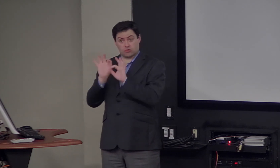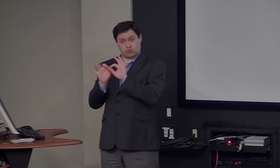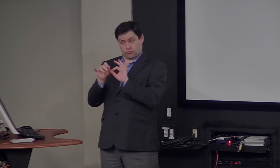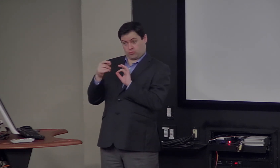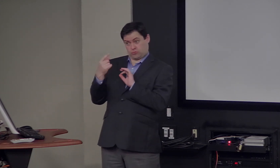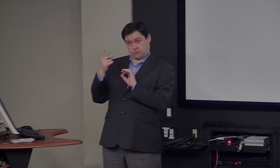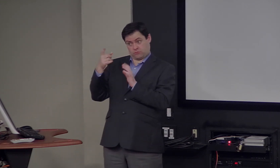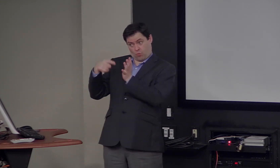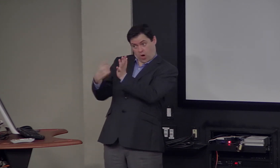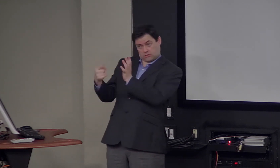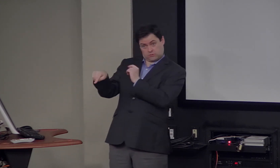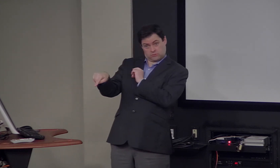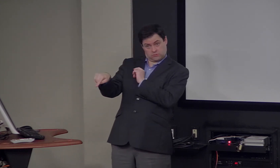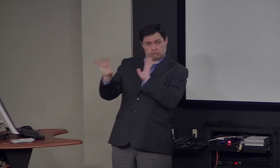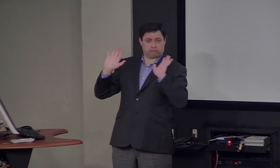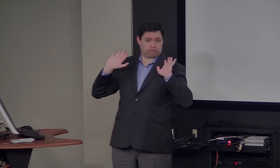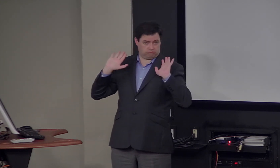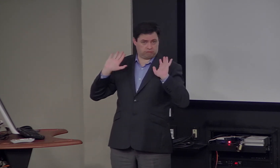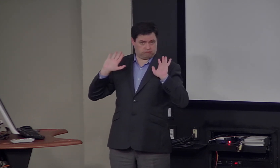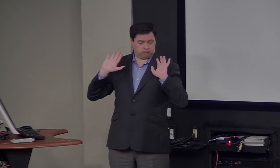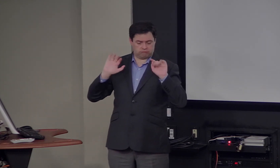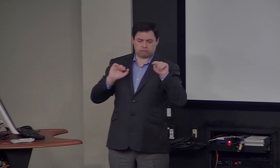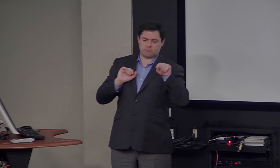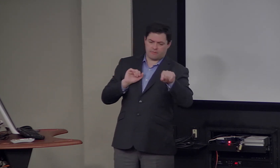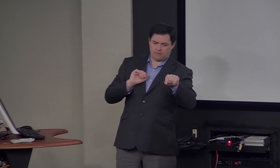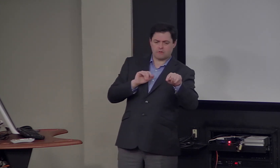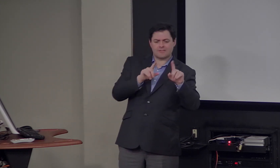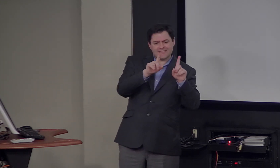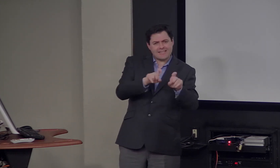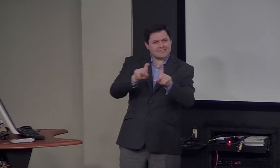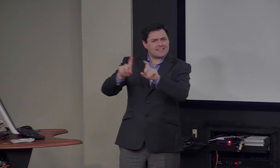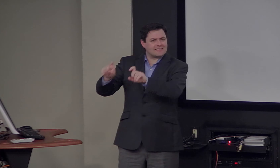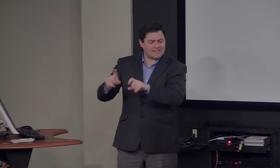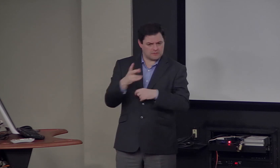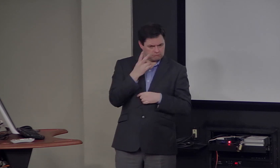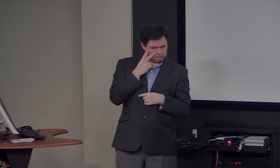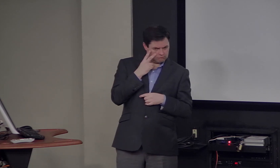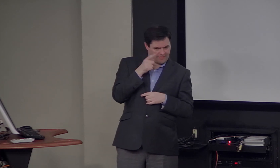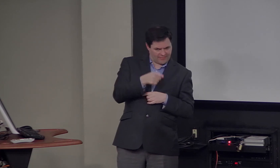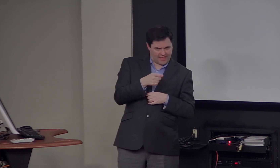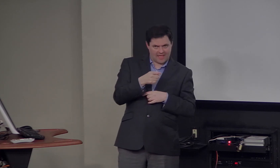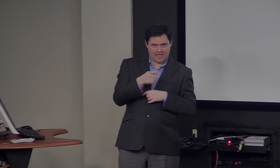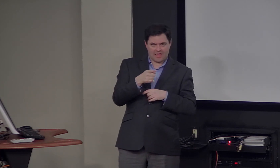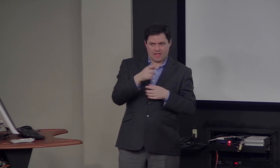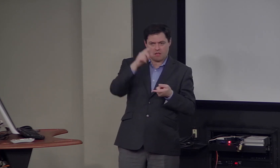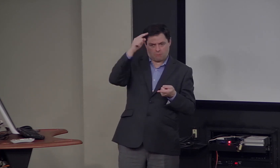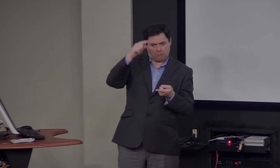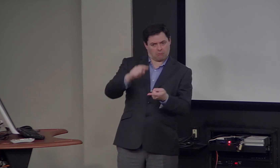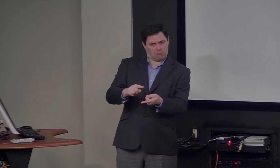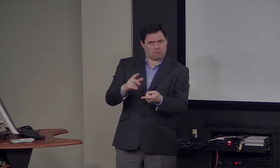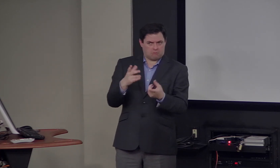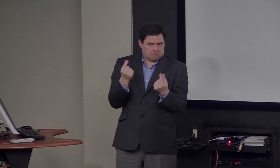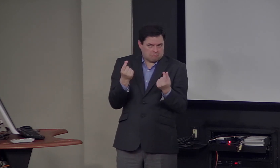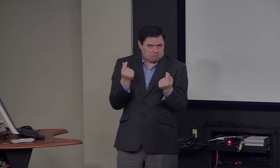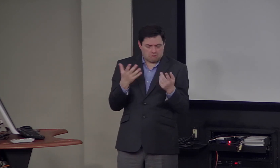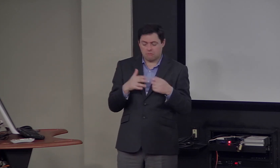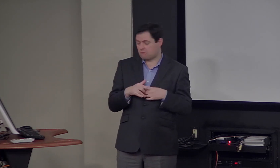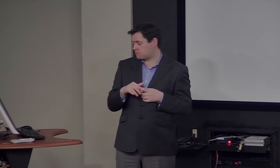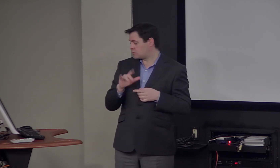the test of expert interpreters, we only gave this test to them one time, but we tested the BSL learners a couple of different times to see